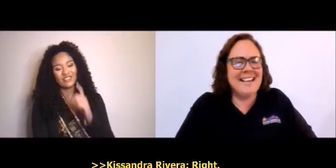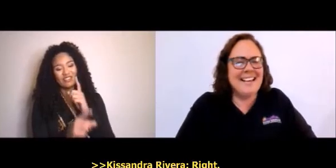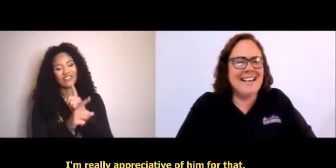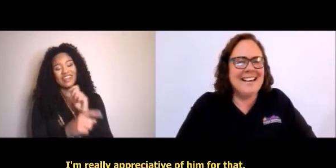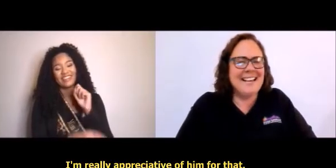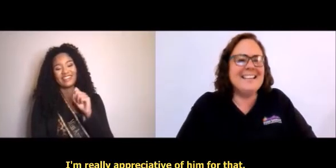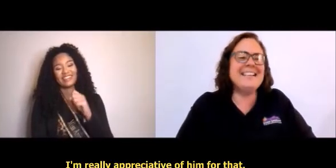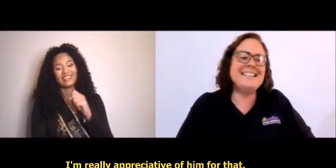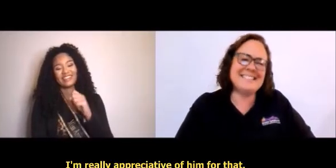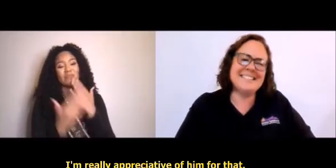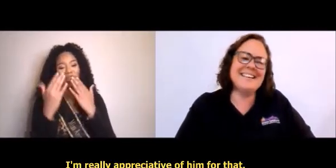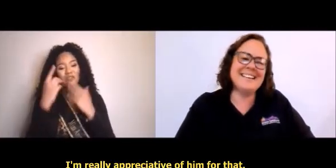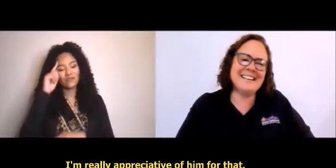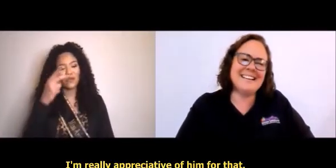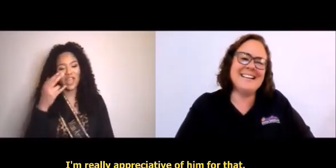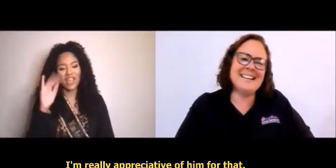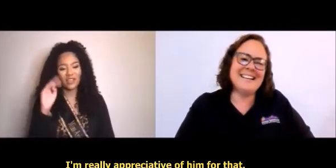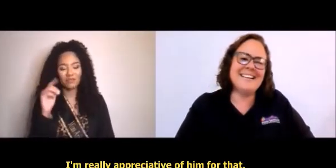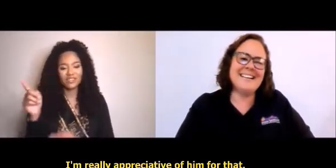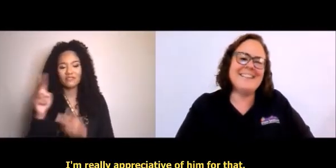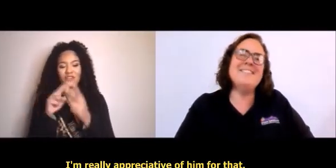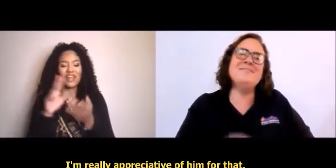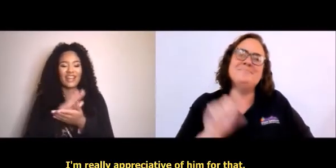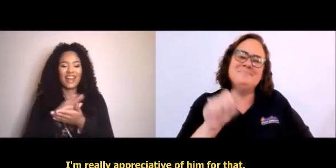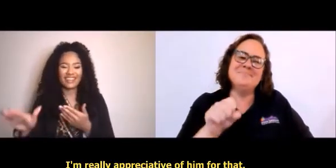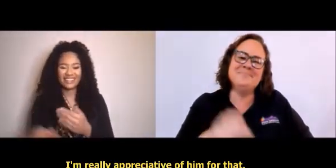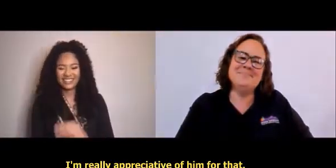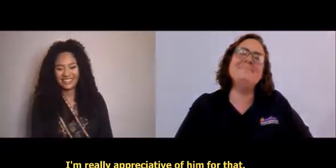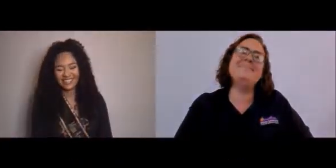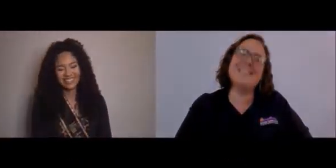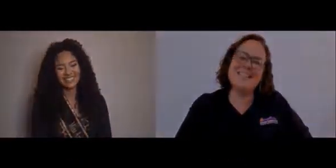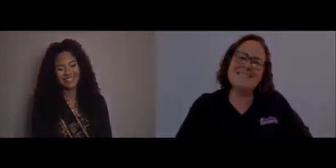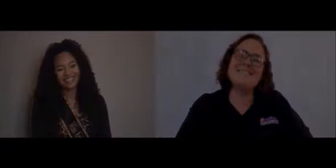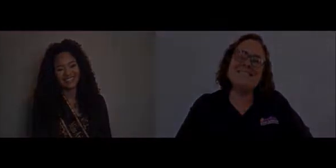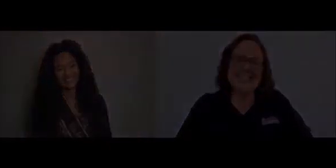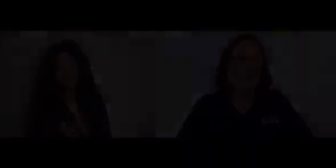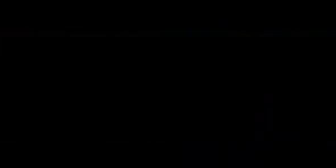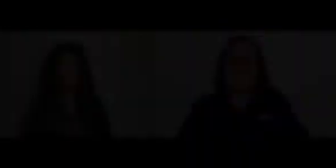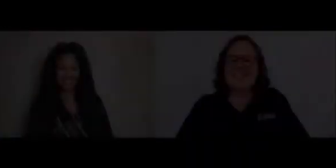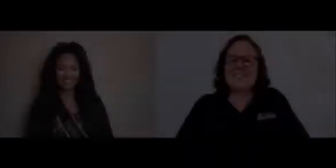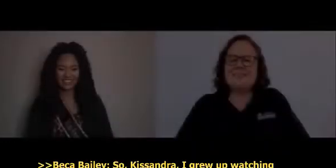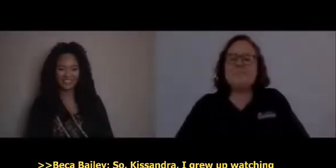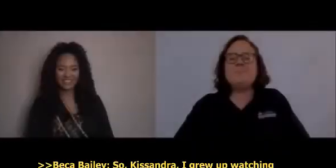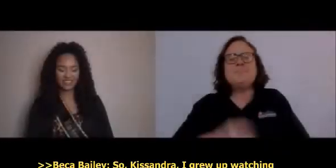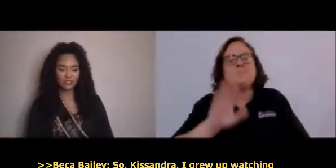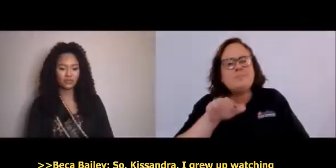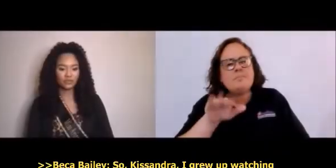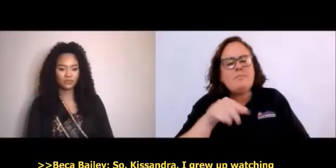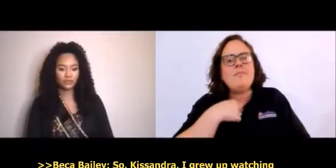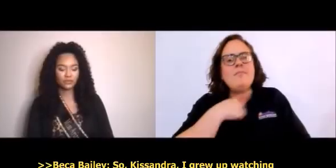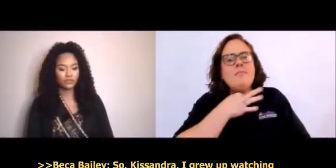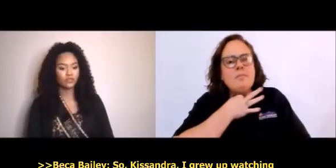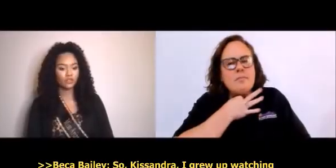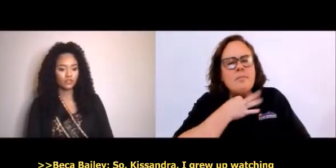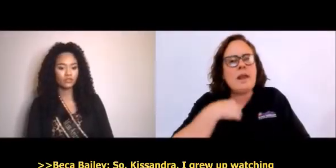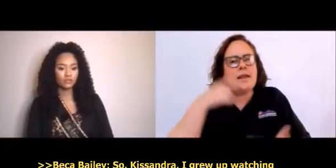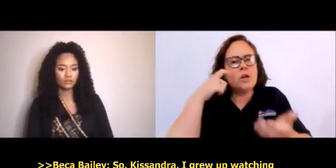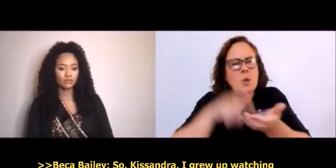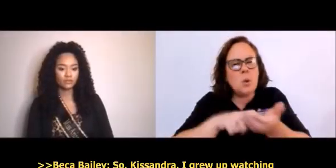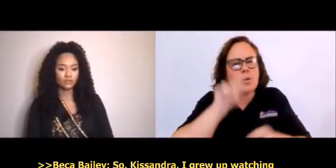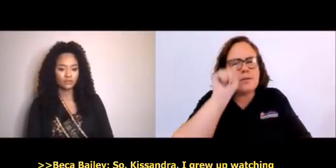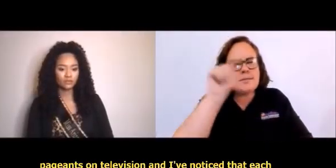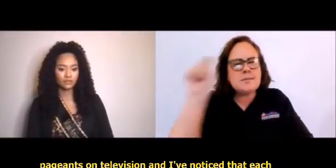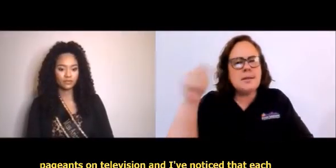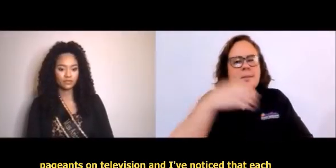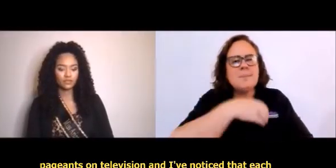Right. I'm really appreciative of him for that. So Kissandra, I grew